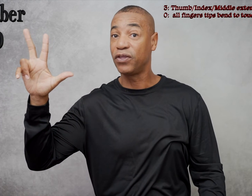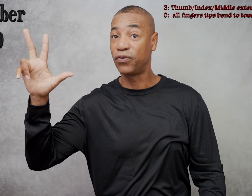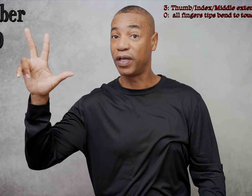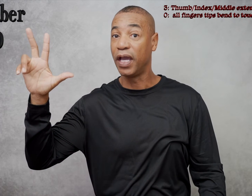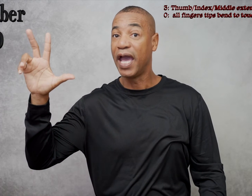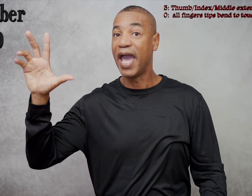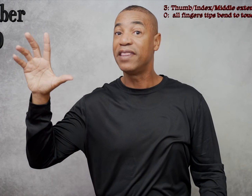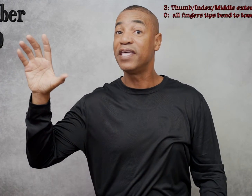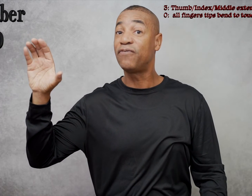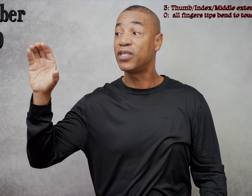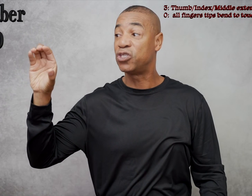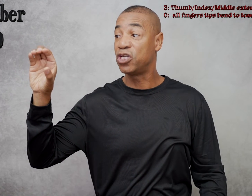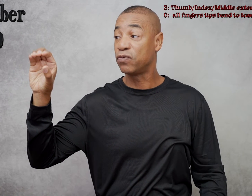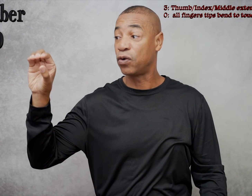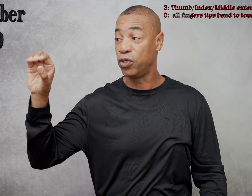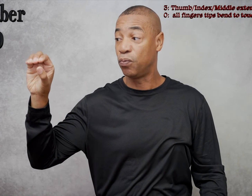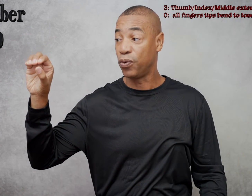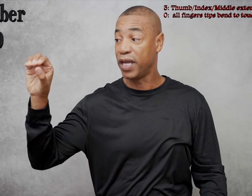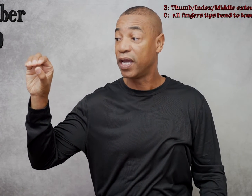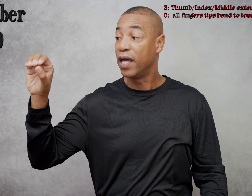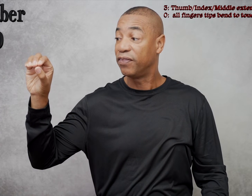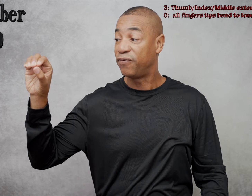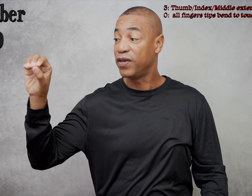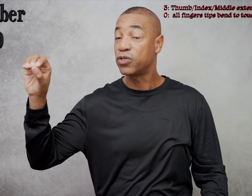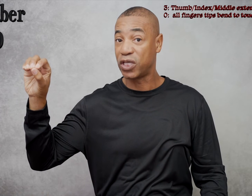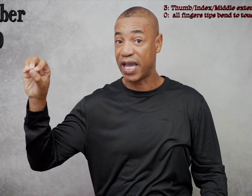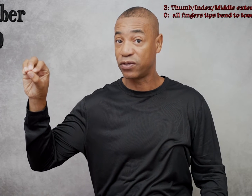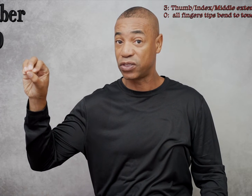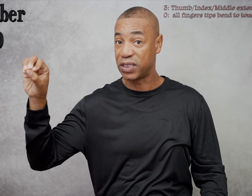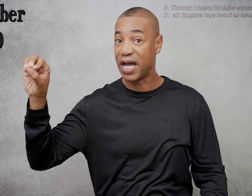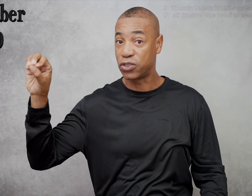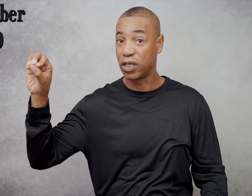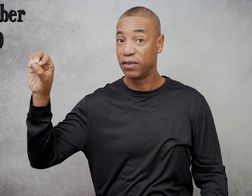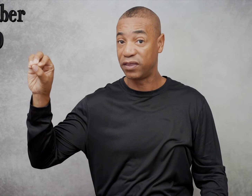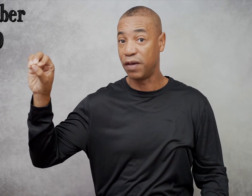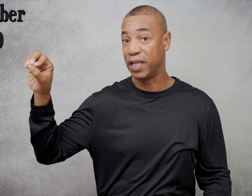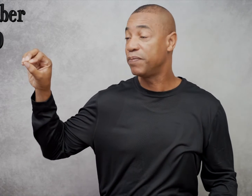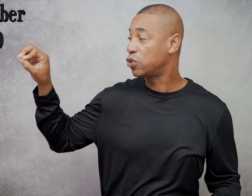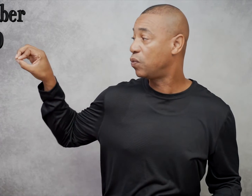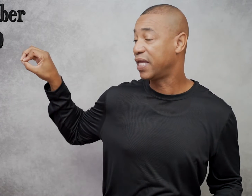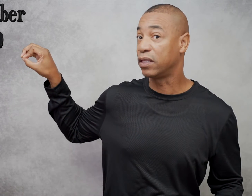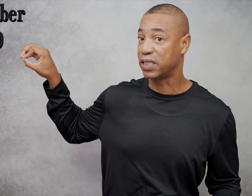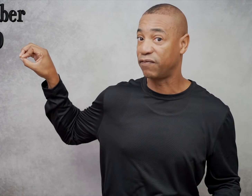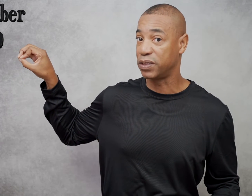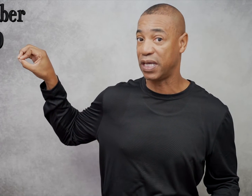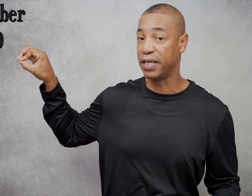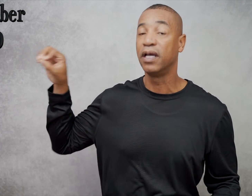3, and then for the 0, you'll bring the fingers together to touch the thumb. And let me show you what that looks like from the side.